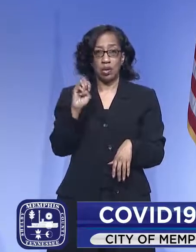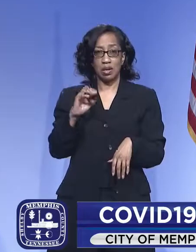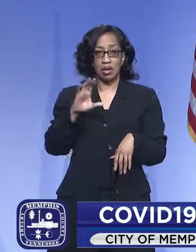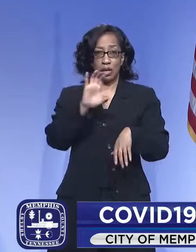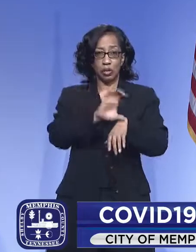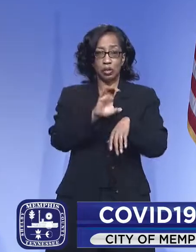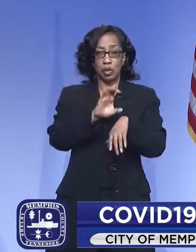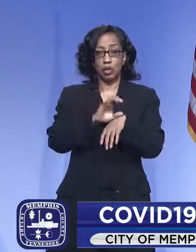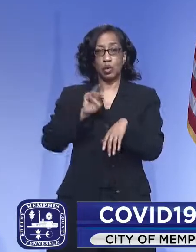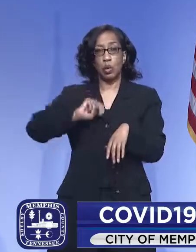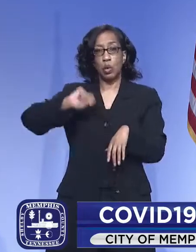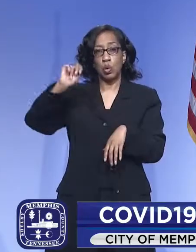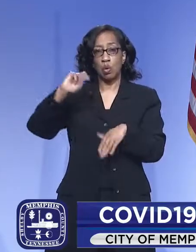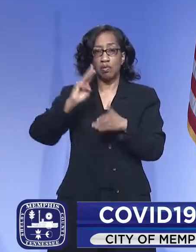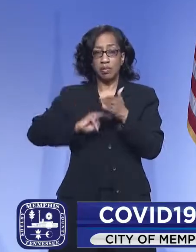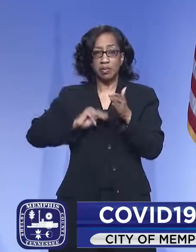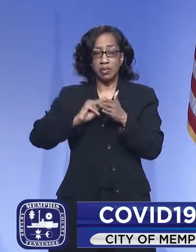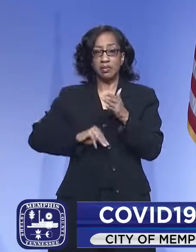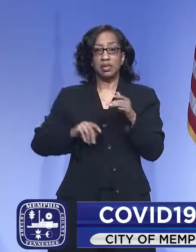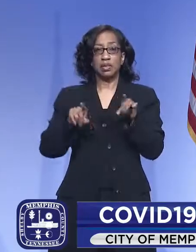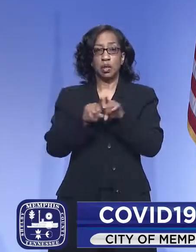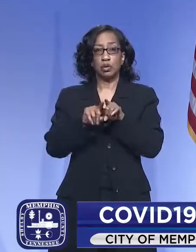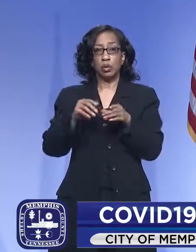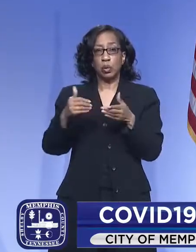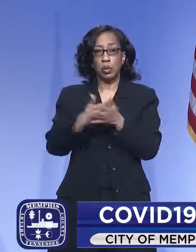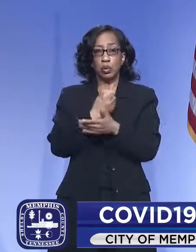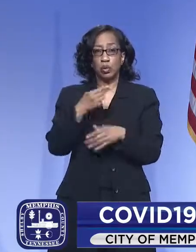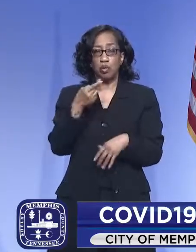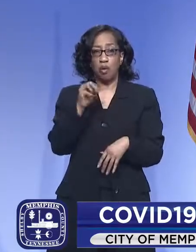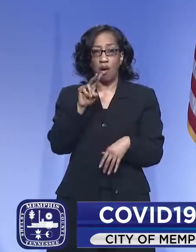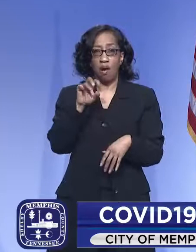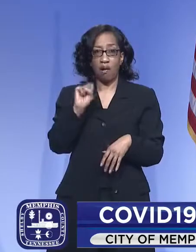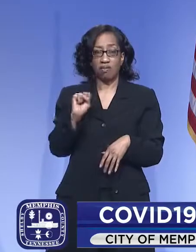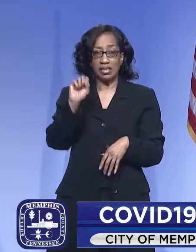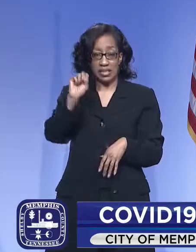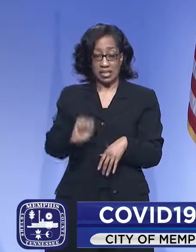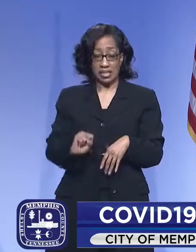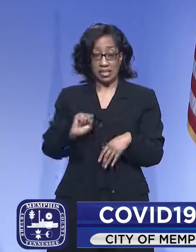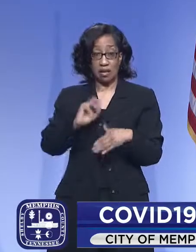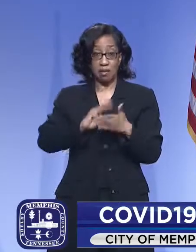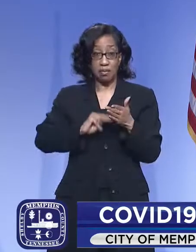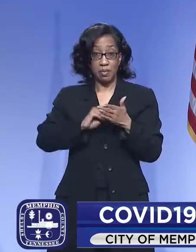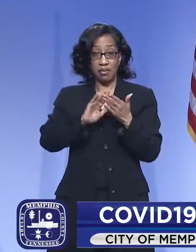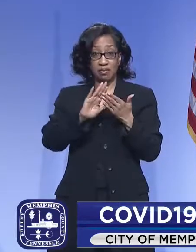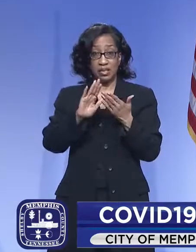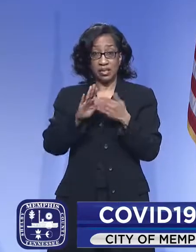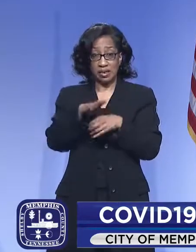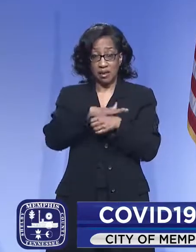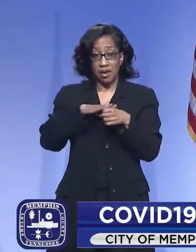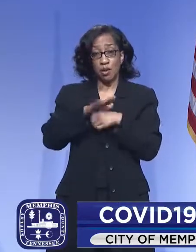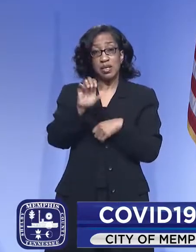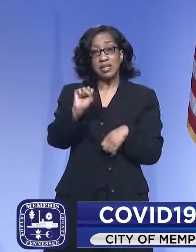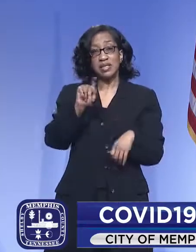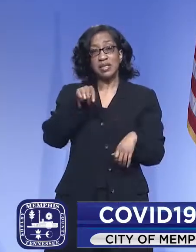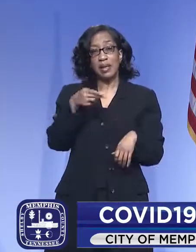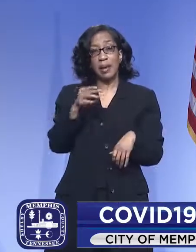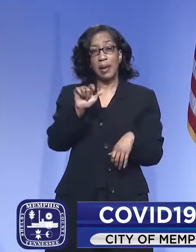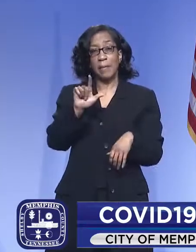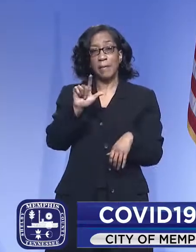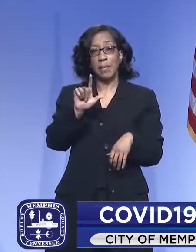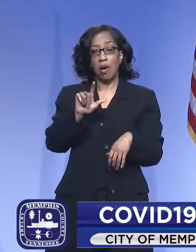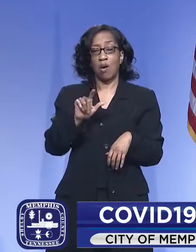South Fraser area, the New Harvest Baptist in the 38106 South Memphis area, and then St. Paul Baptist